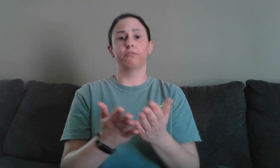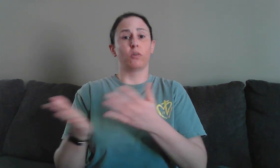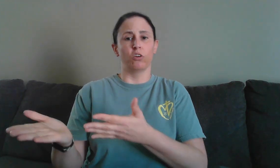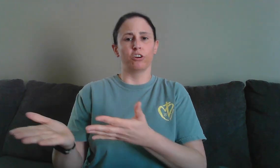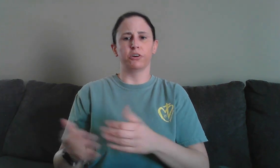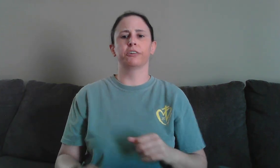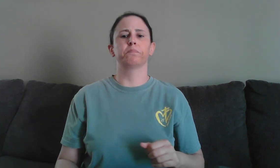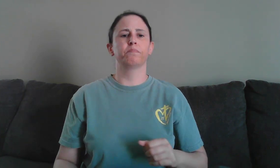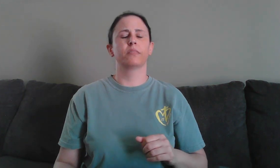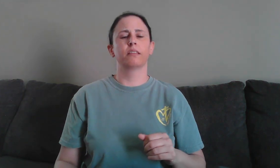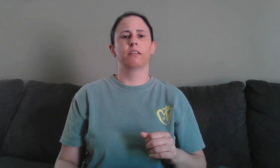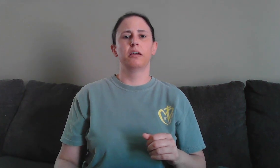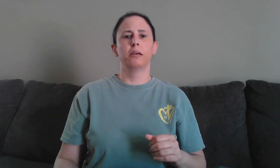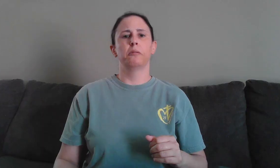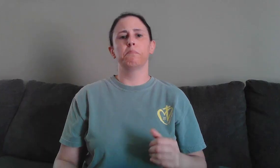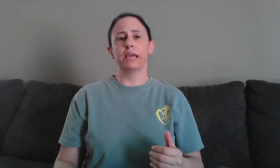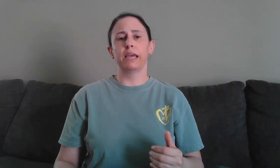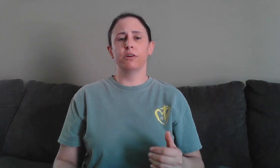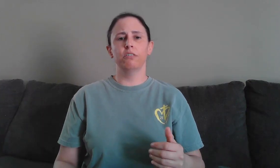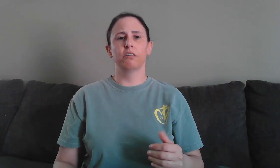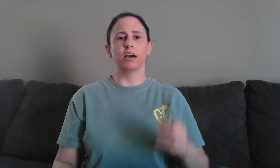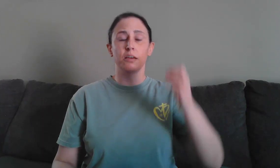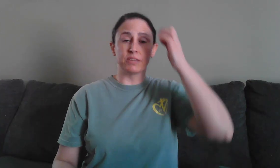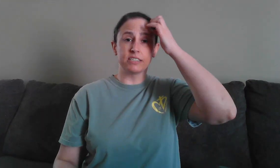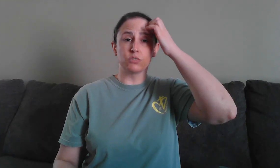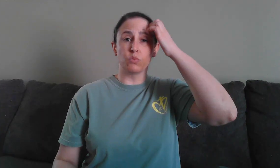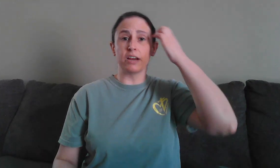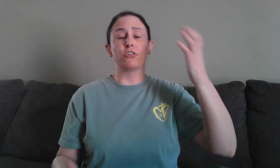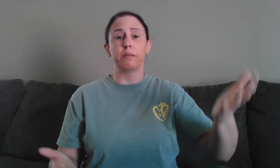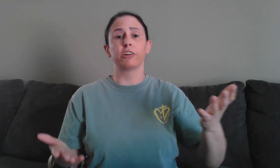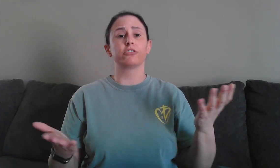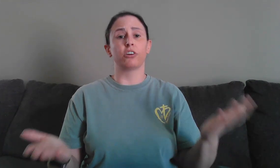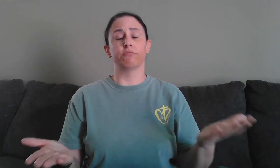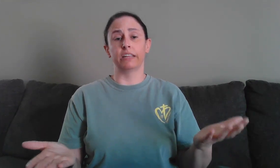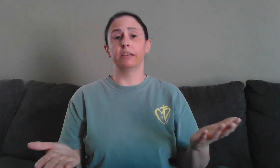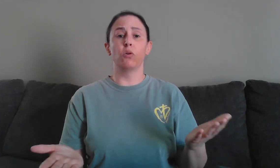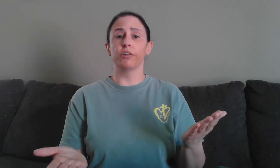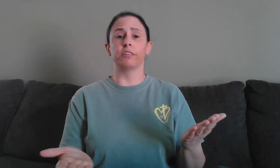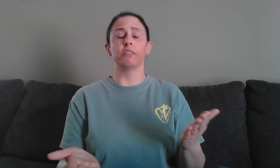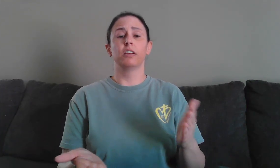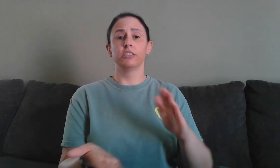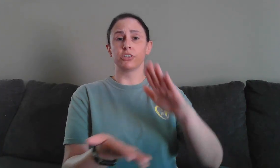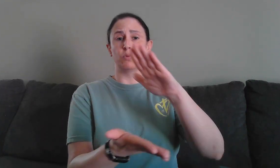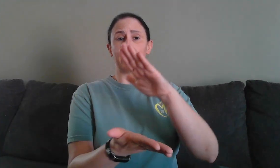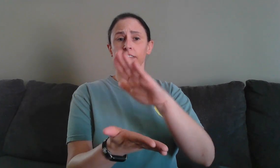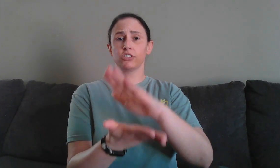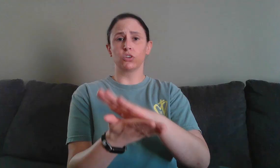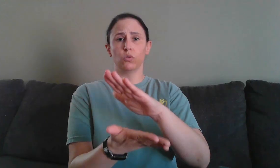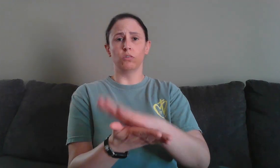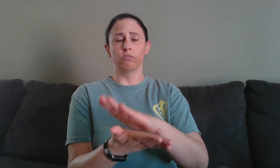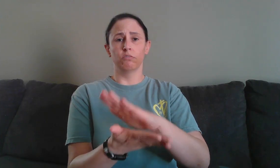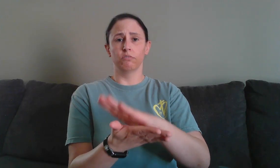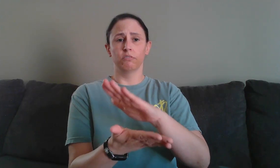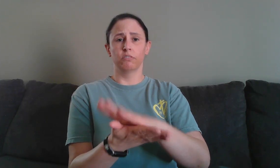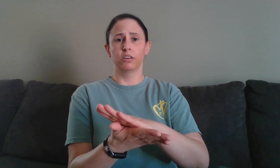for workbook. Paper, this is where parameters are really important. So we've had school,